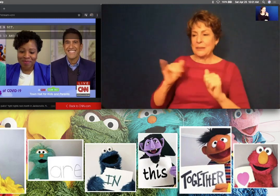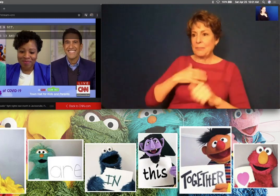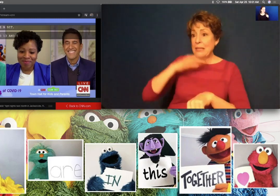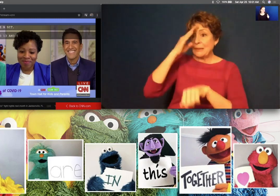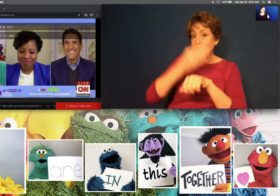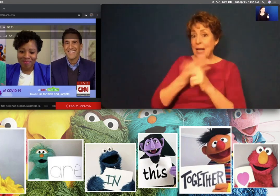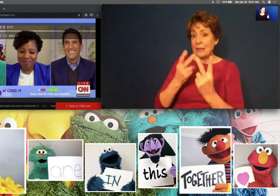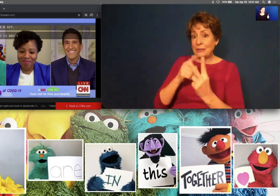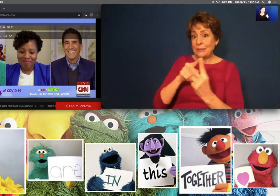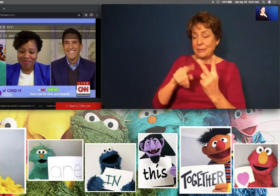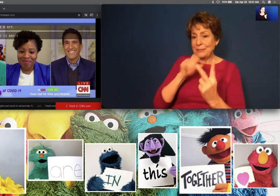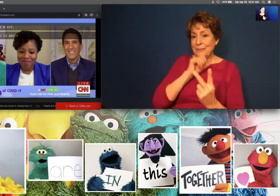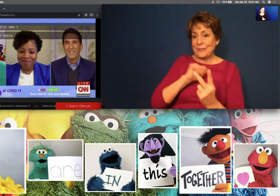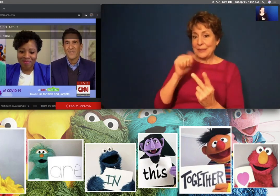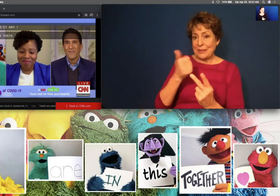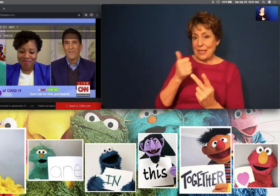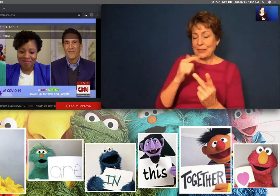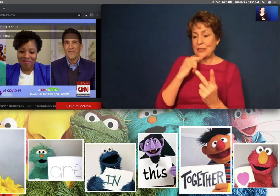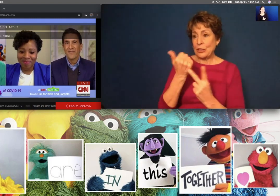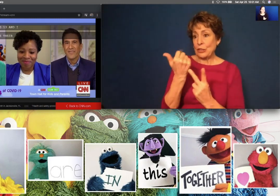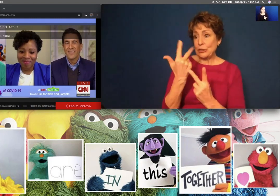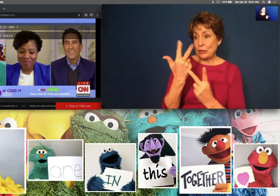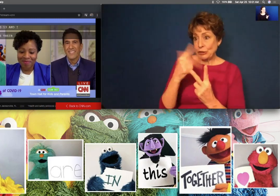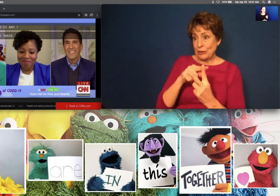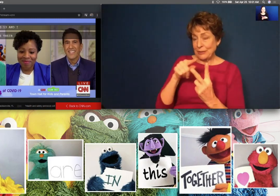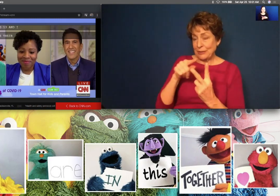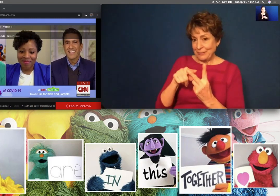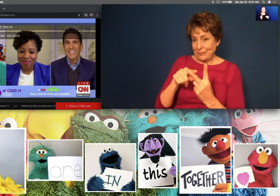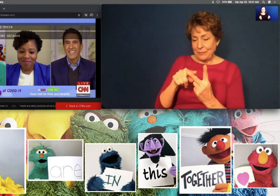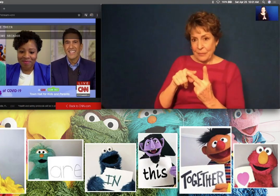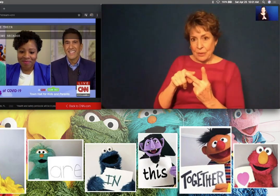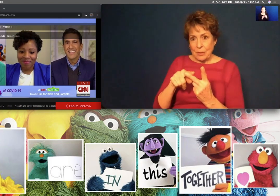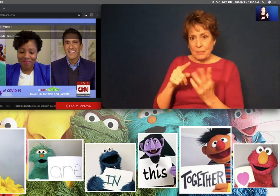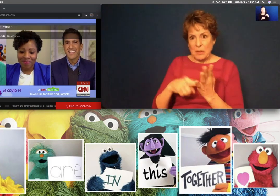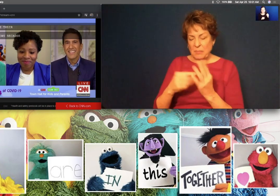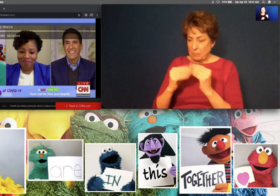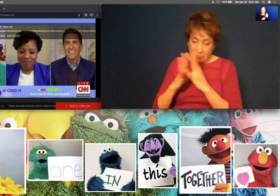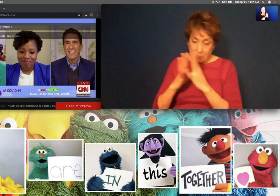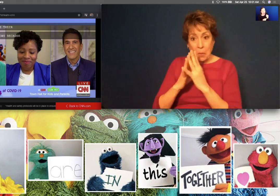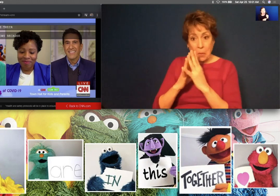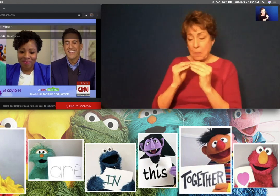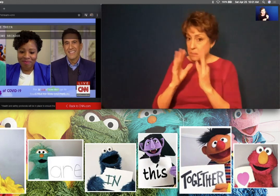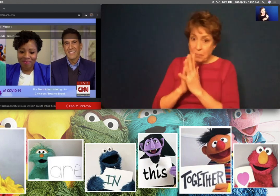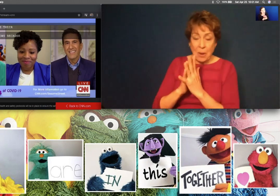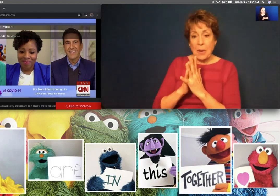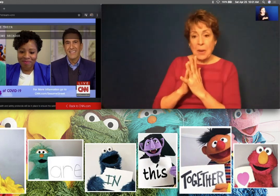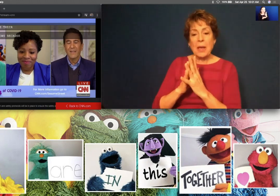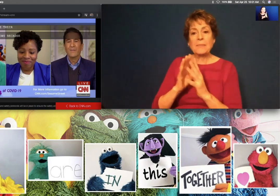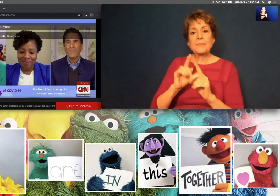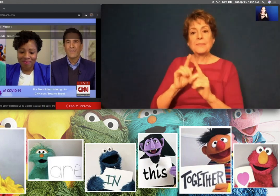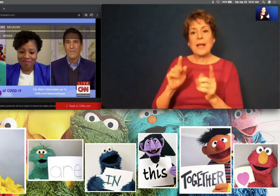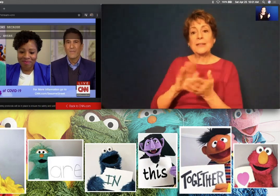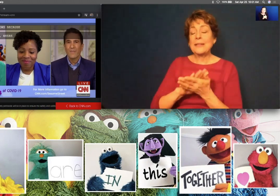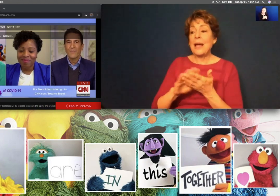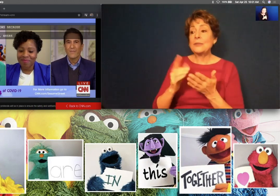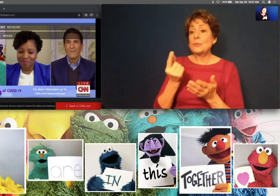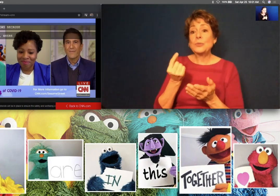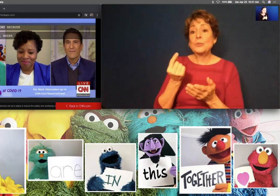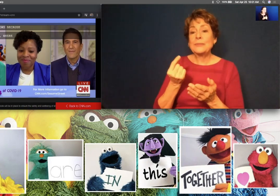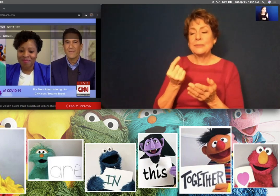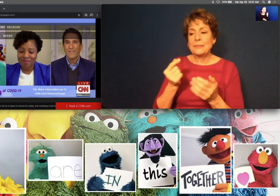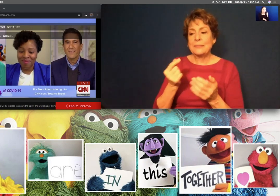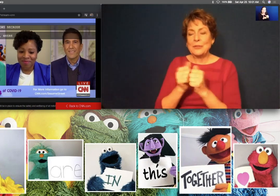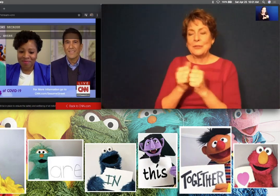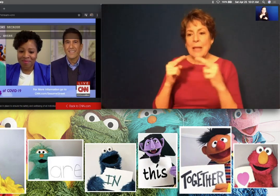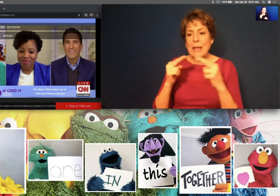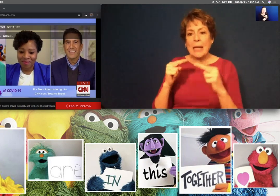their moments, as Sanjay knows, because we've talked about this, where they're brothers and they'll fight. But it is really nice to see them coming together and playing together and even